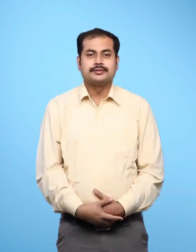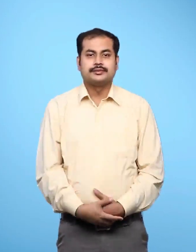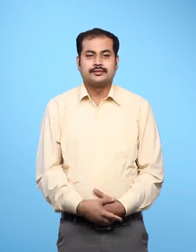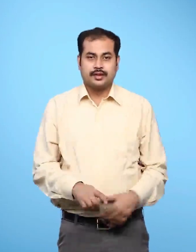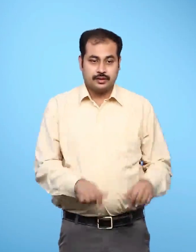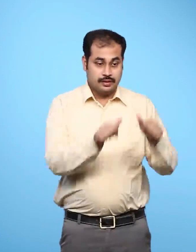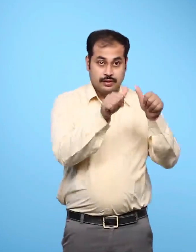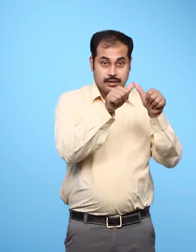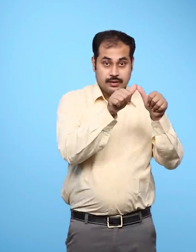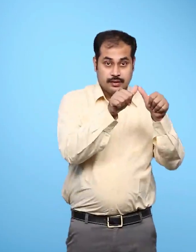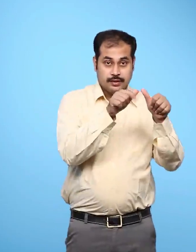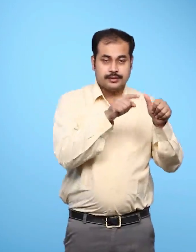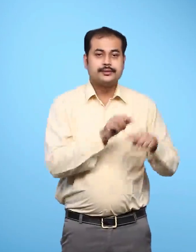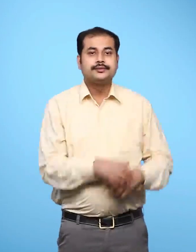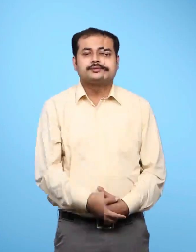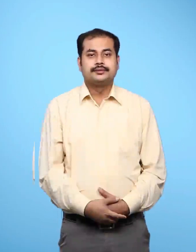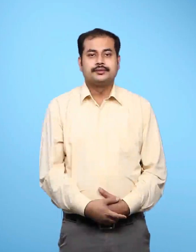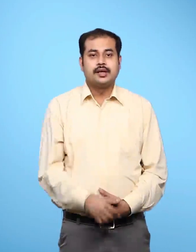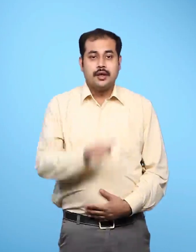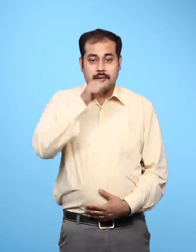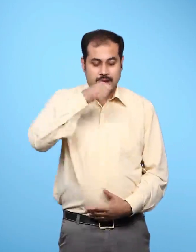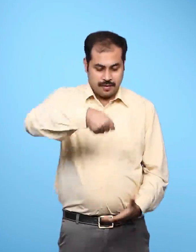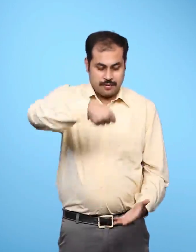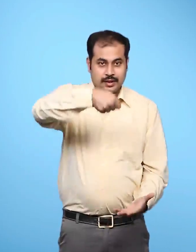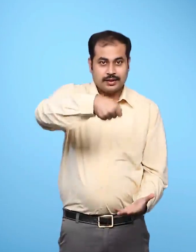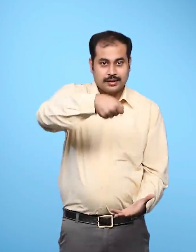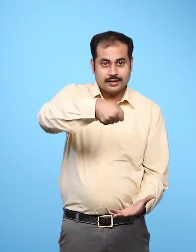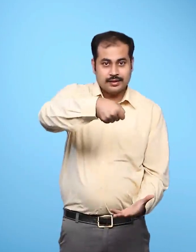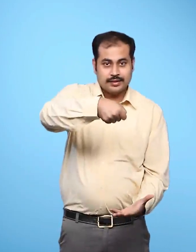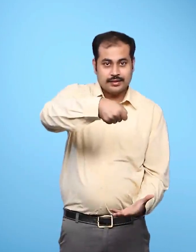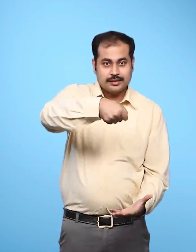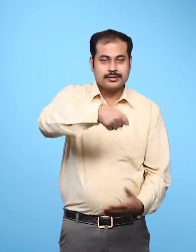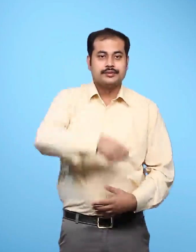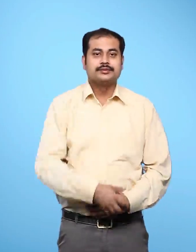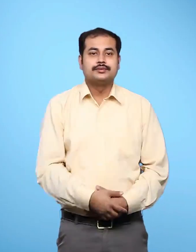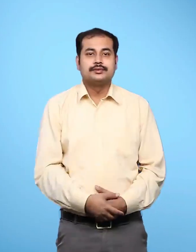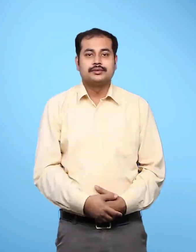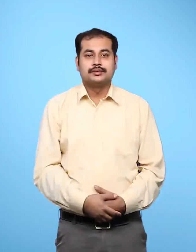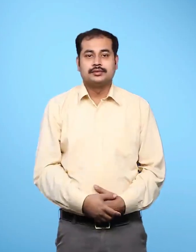A. How many mugs of water fill one bucket?